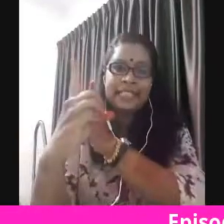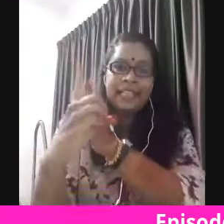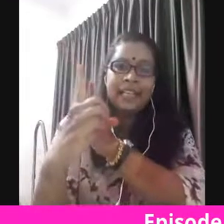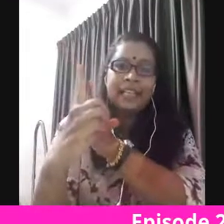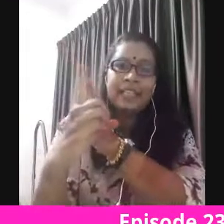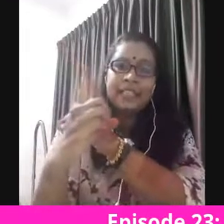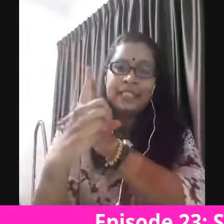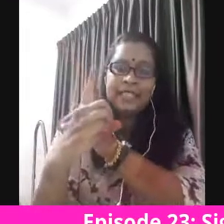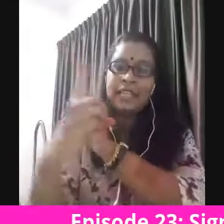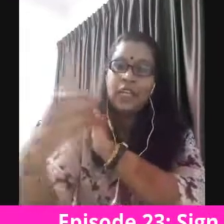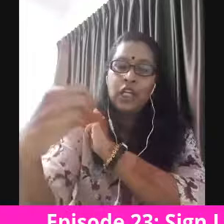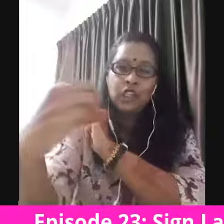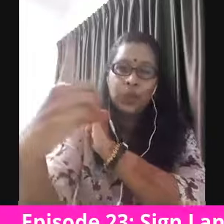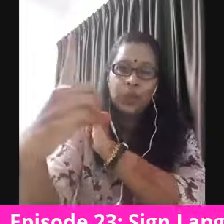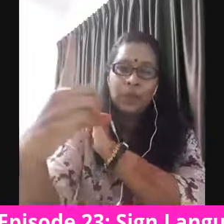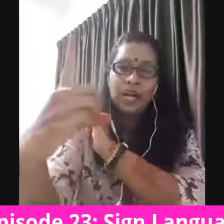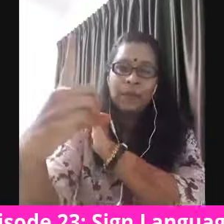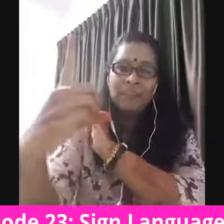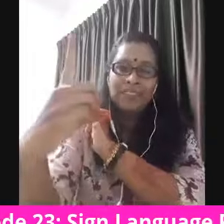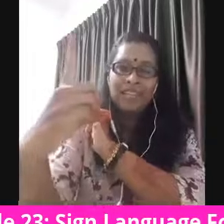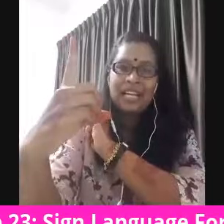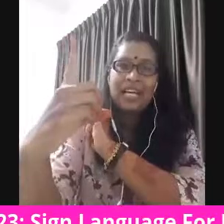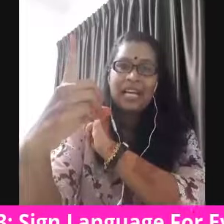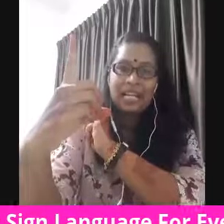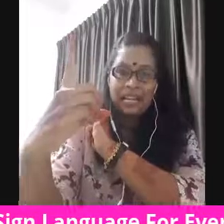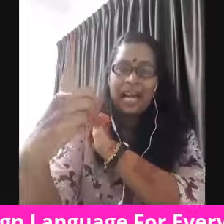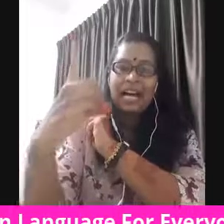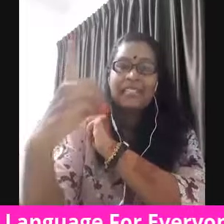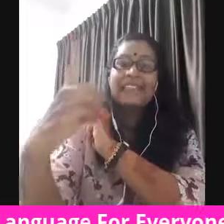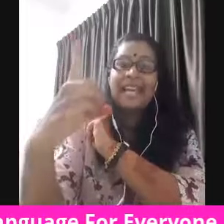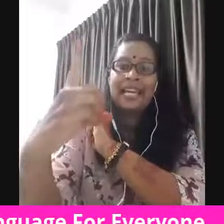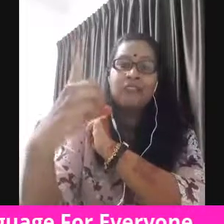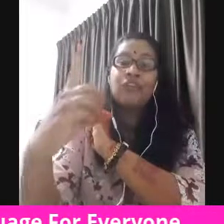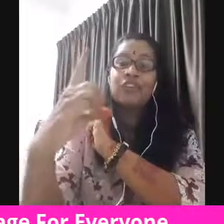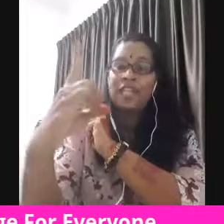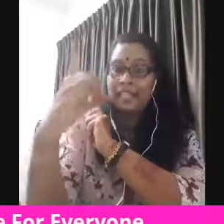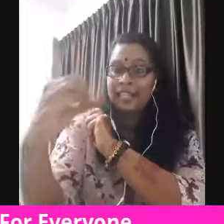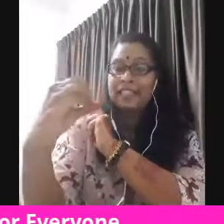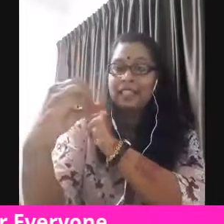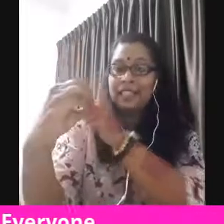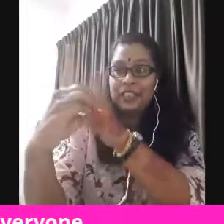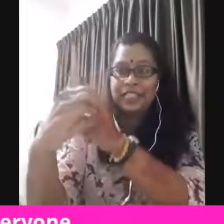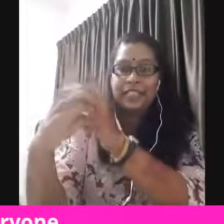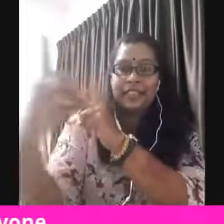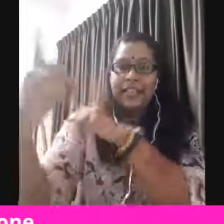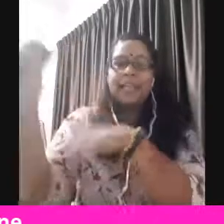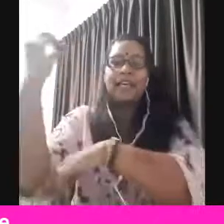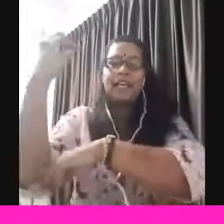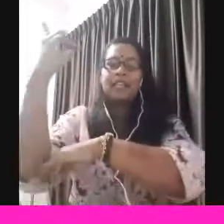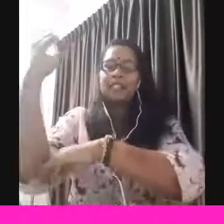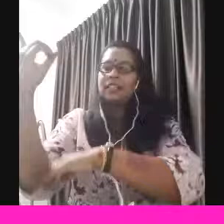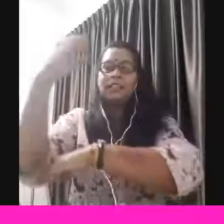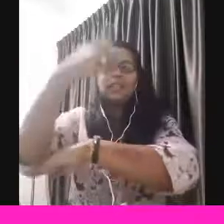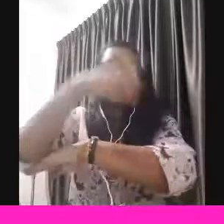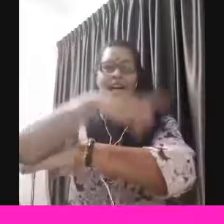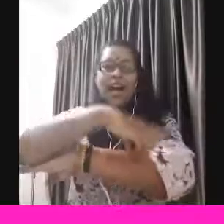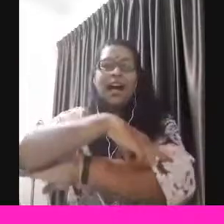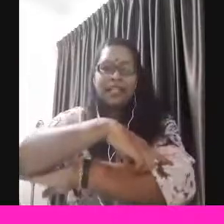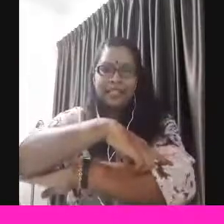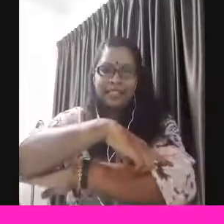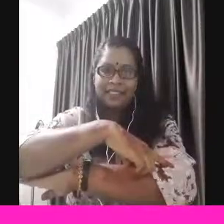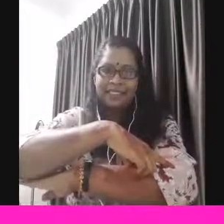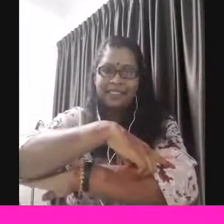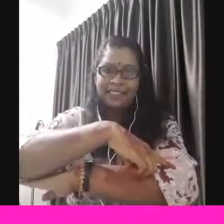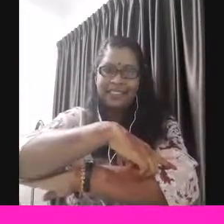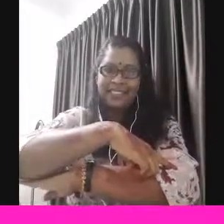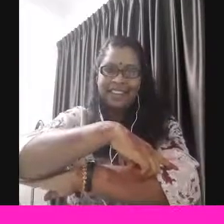a D. Letter D. I'm So confused. day for day. Letter D. Day. Tengah